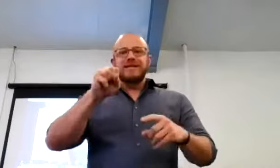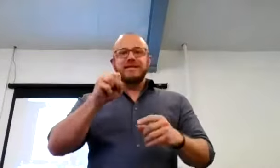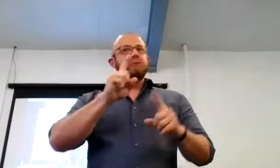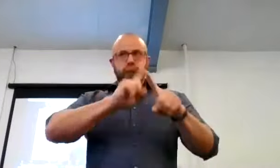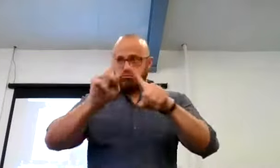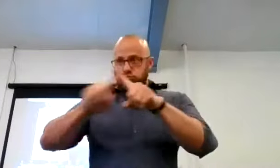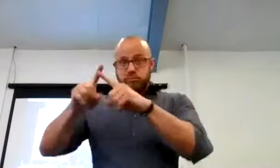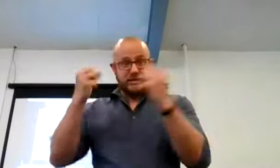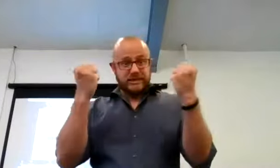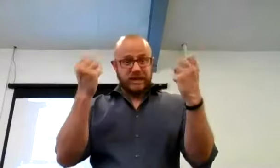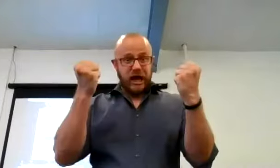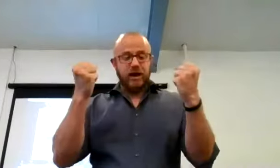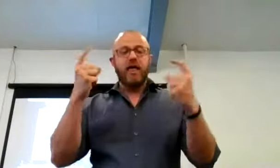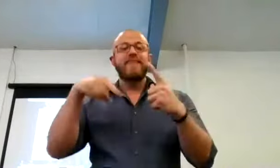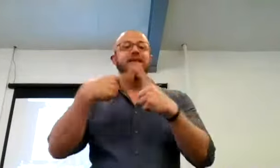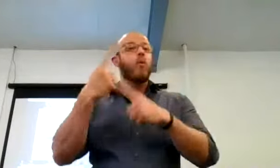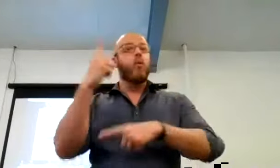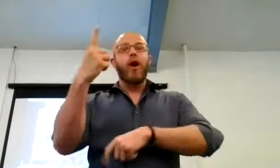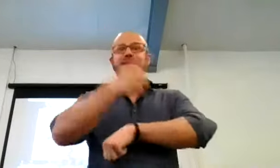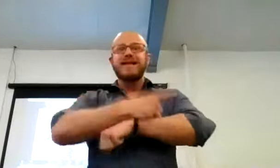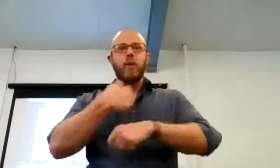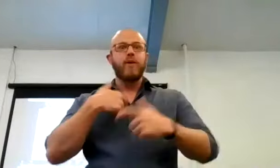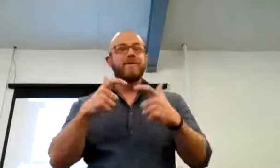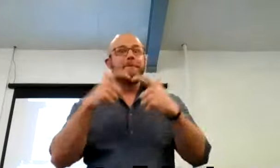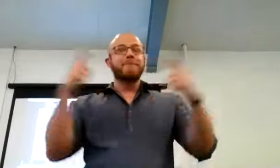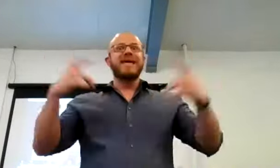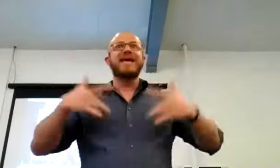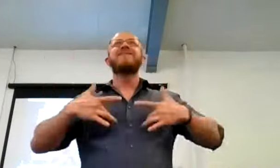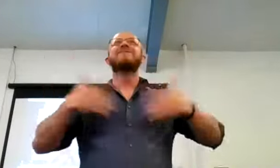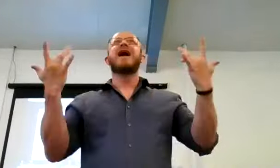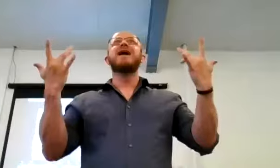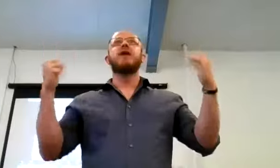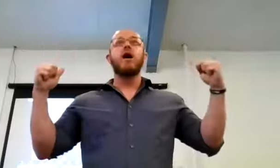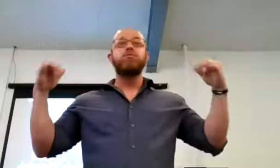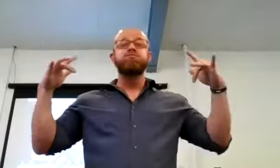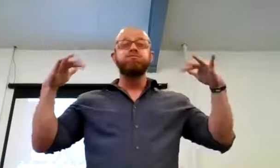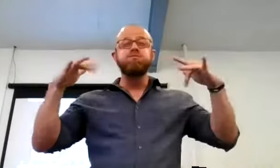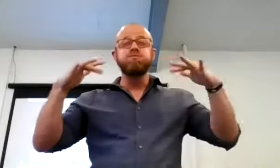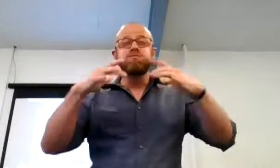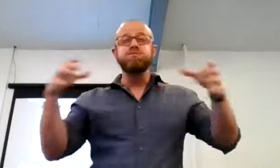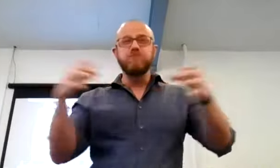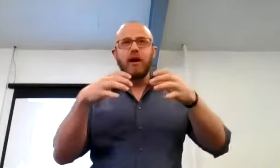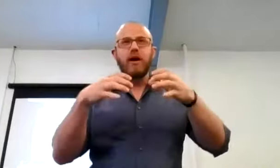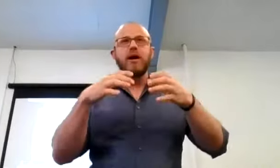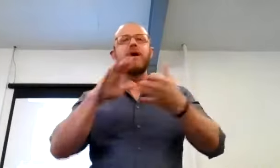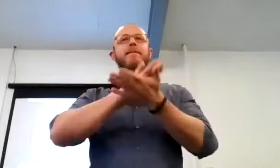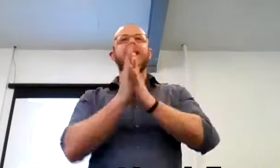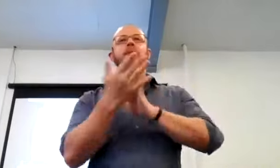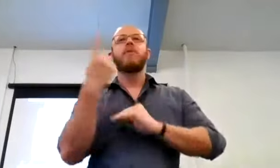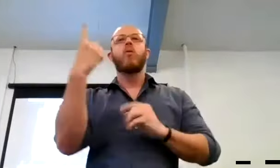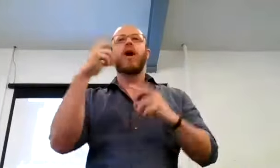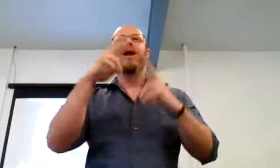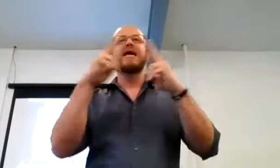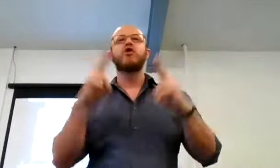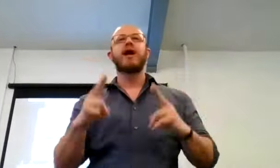signing, they actually have their own diversities when it comes to signing as well. So there's one day that there's like a huge event and everyone comes together from the different cultures